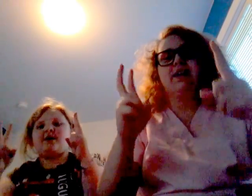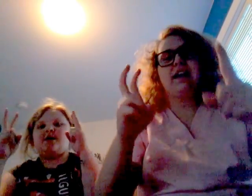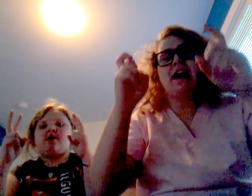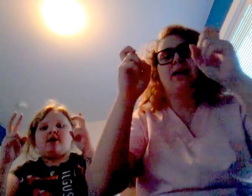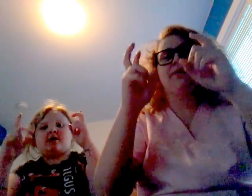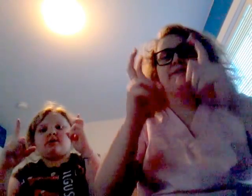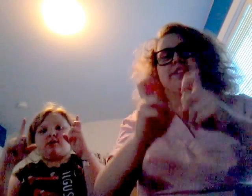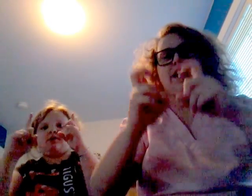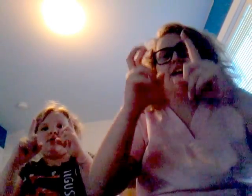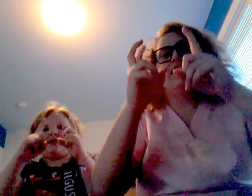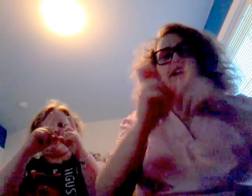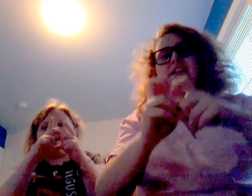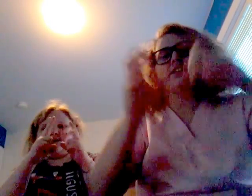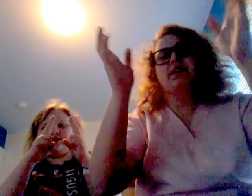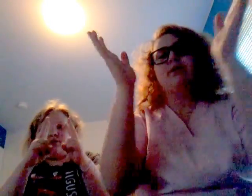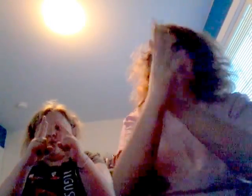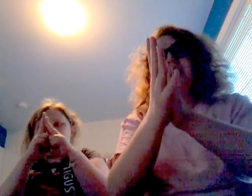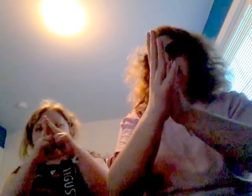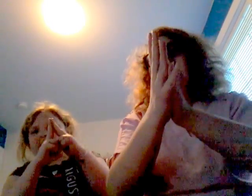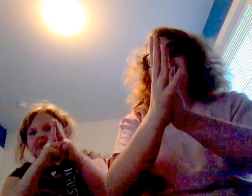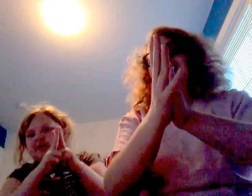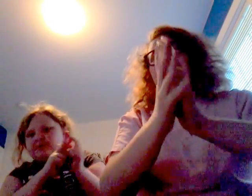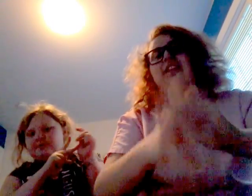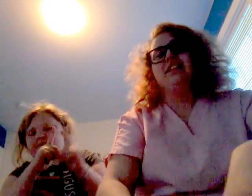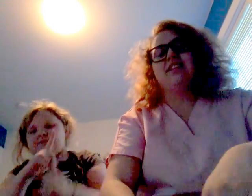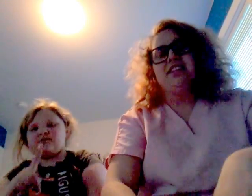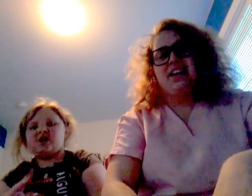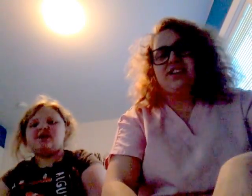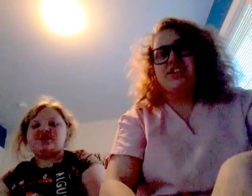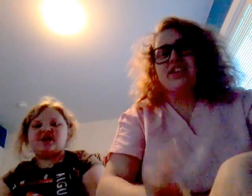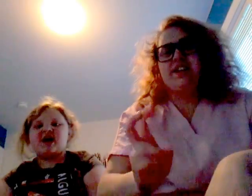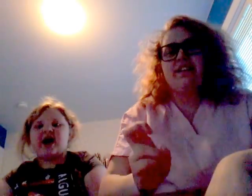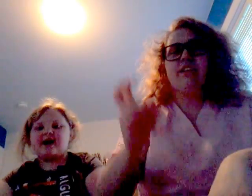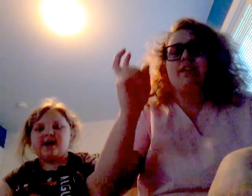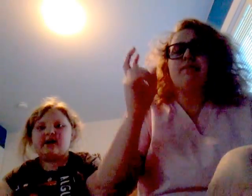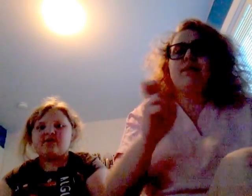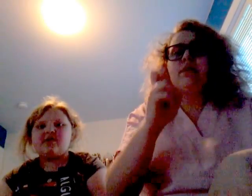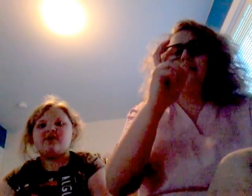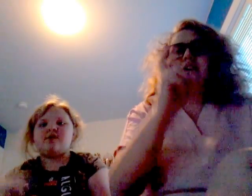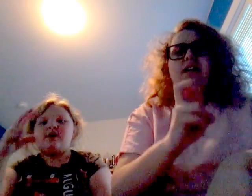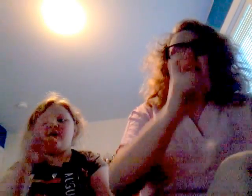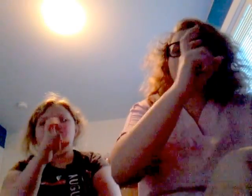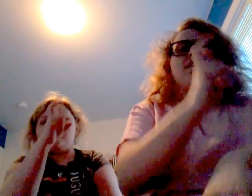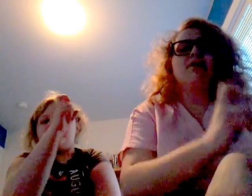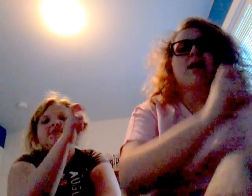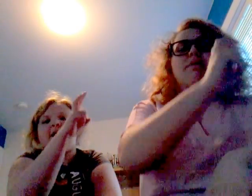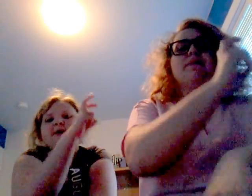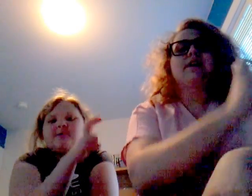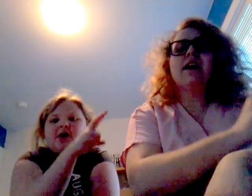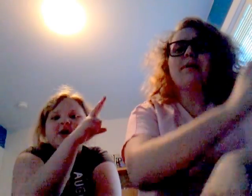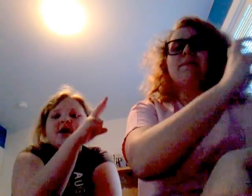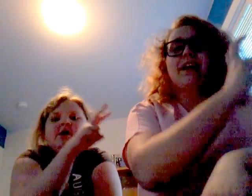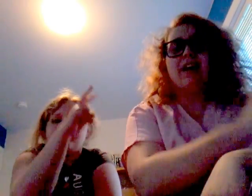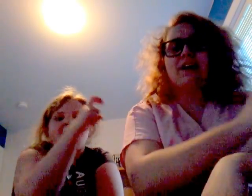rabbit had mutated into one Legend of Murray the rabbit boy had been